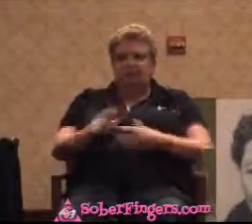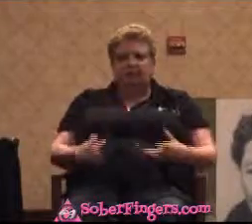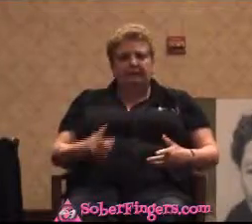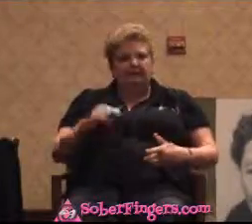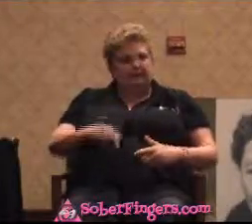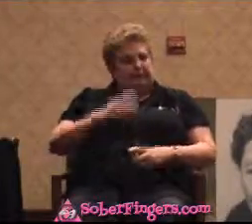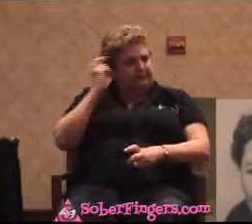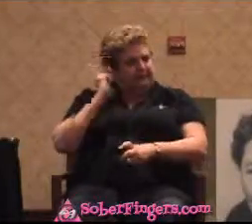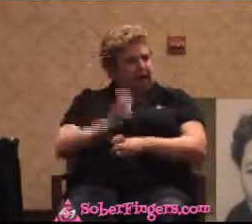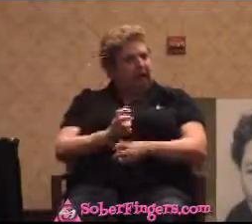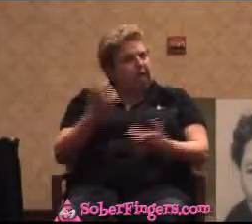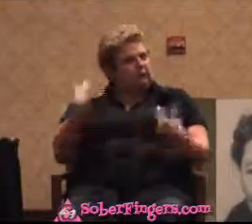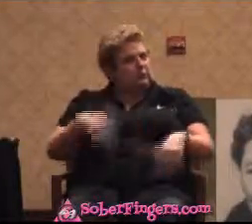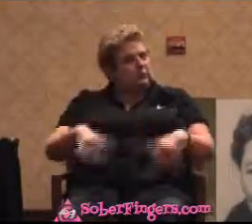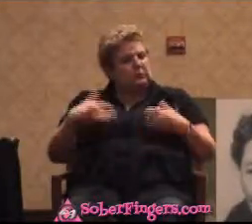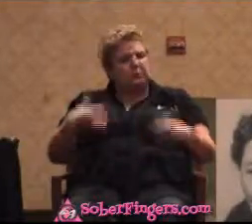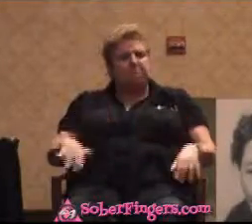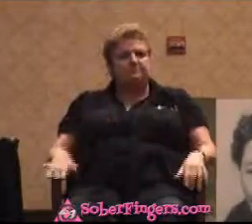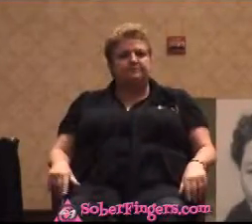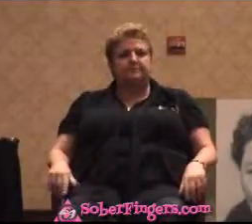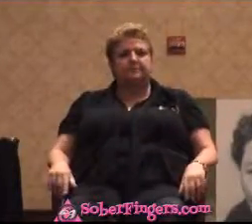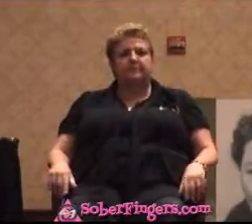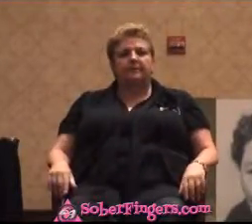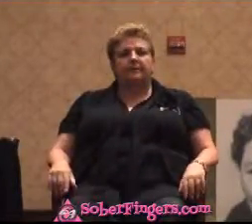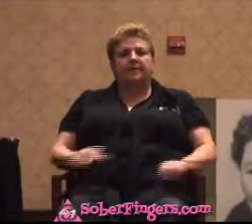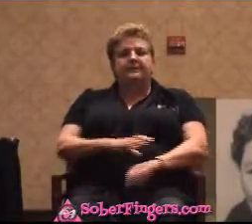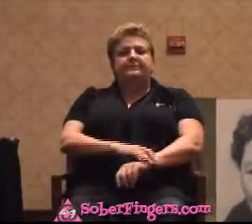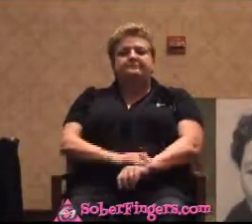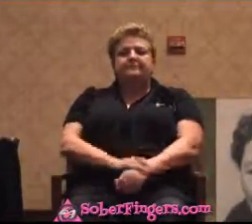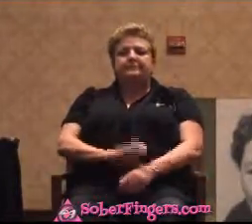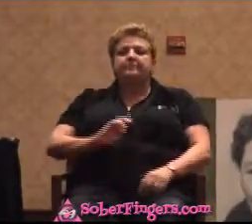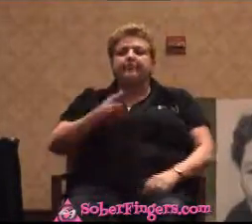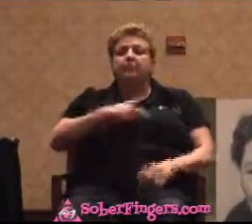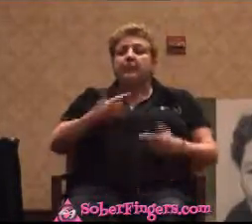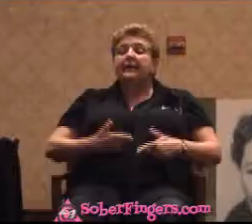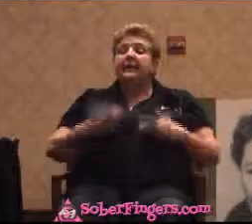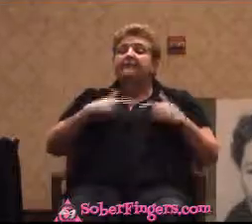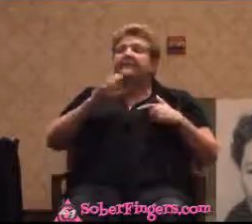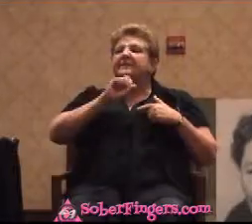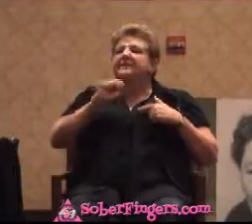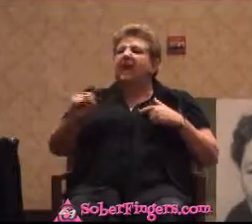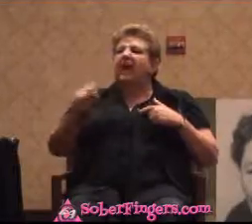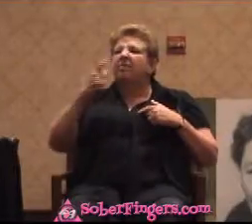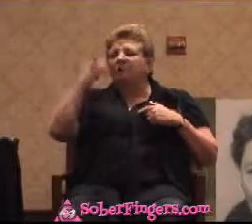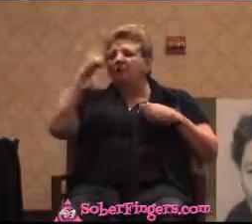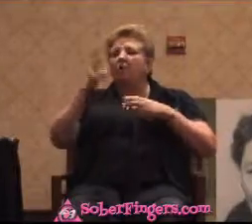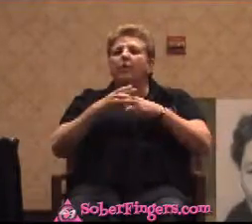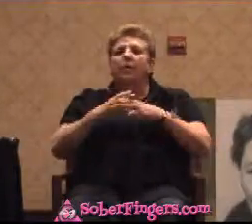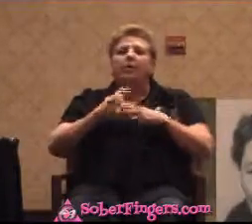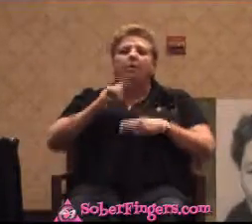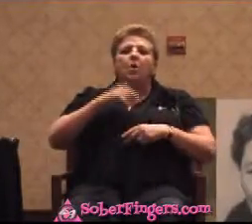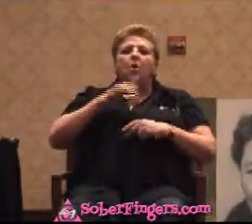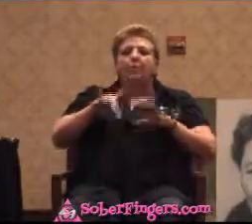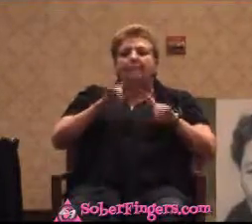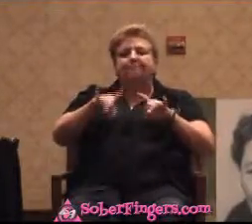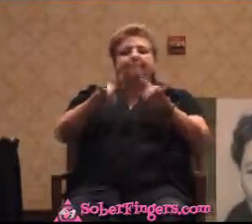task. And we stayed down south for a while. We picked blackberries and we went to church,